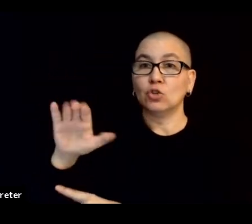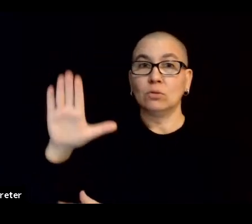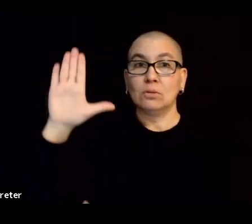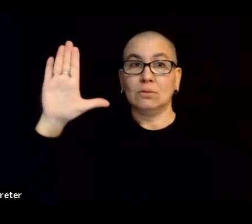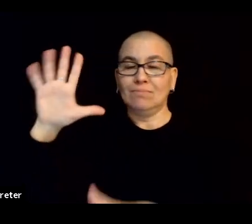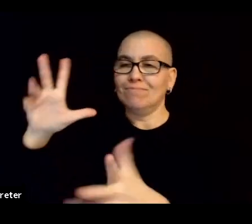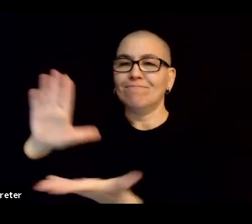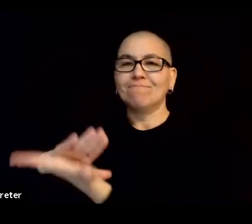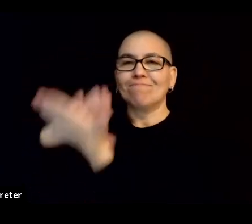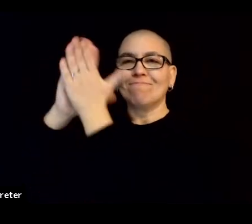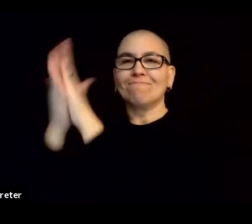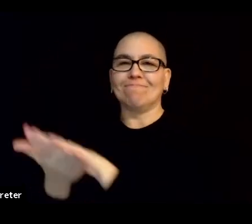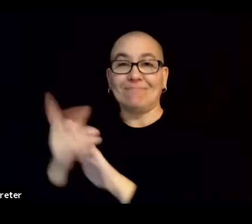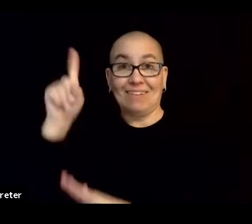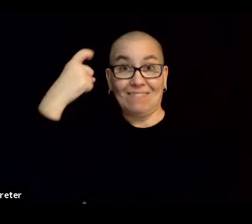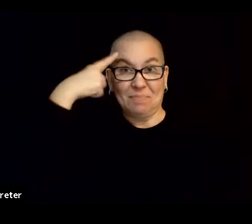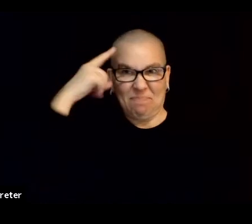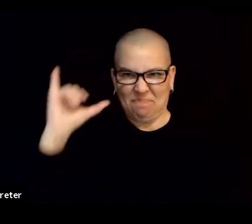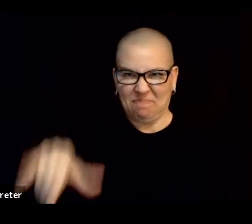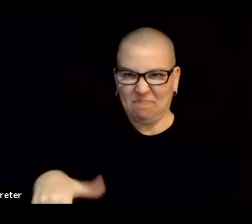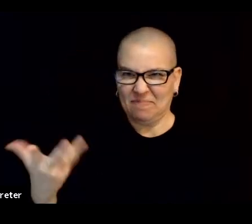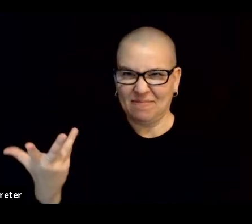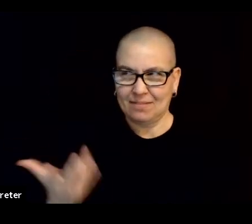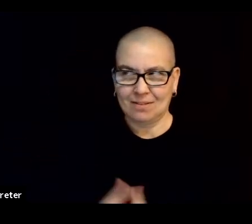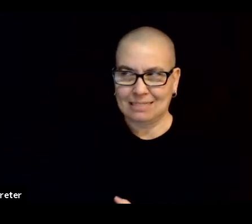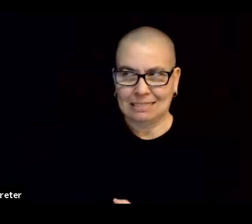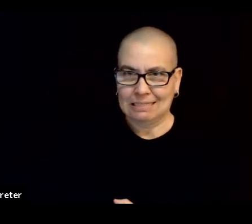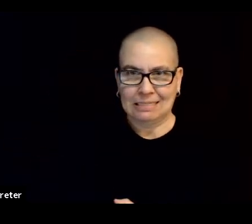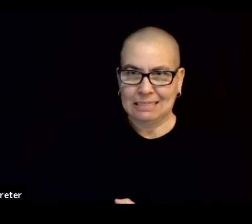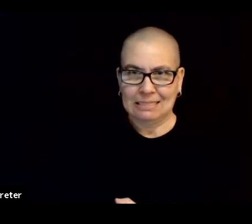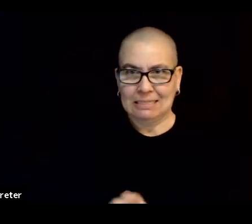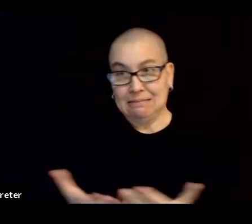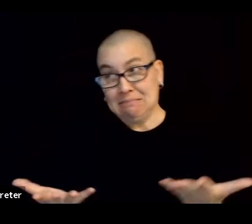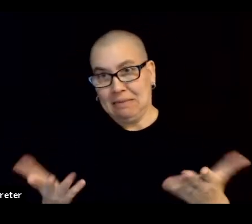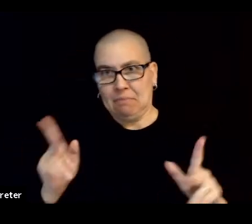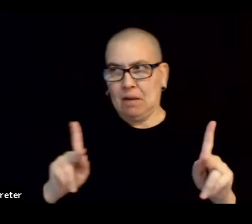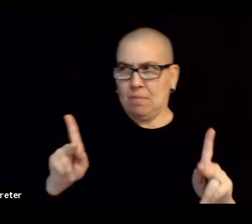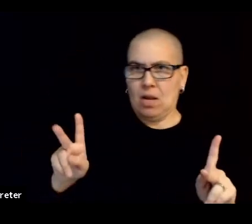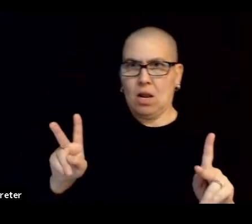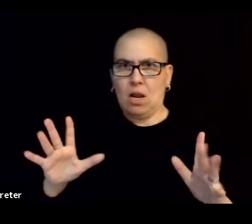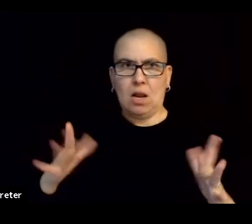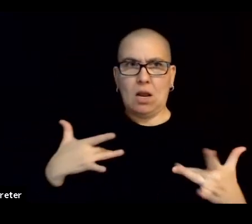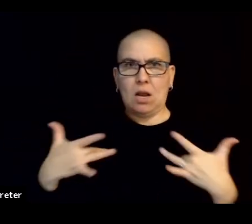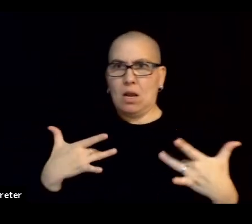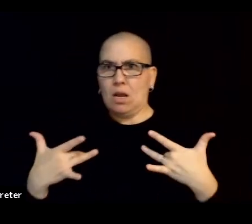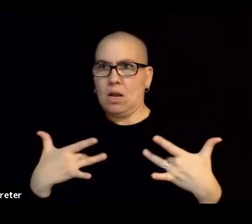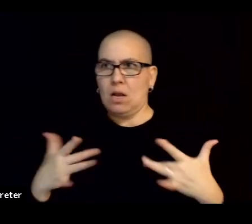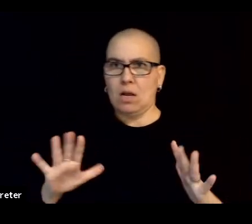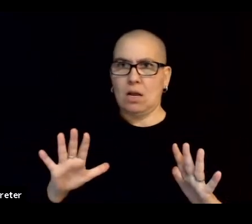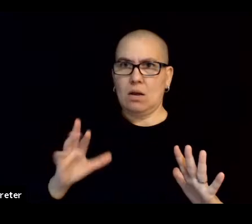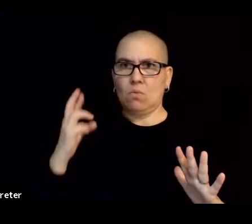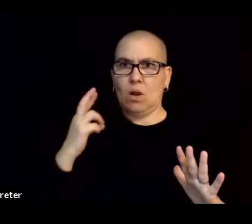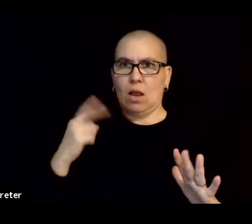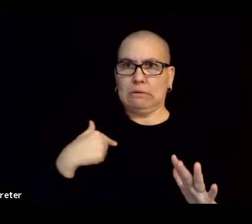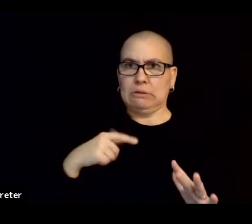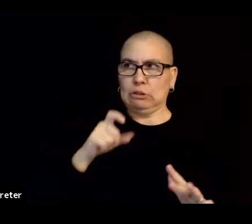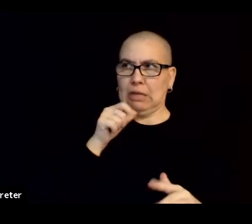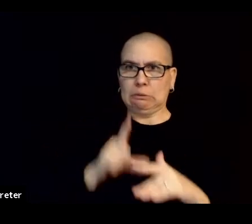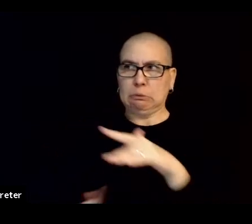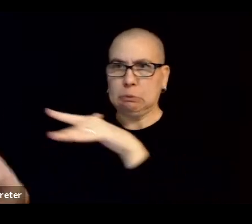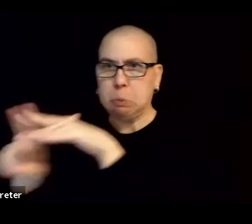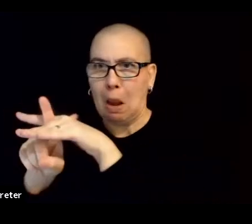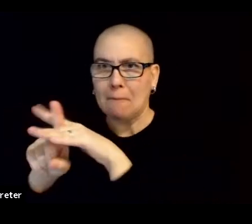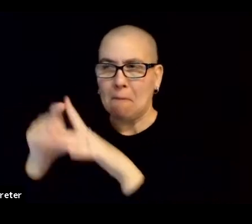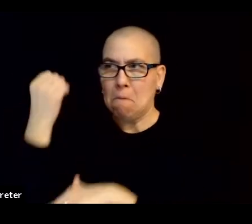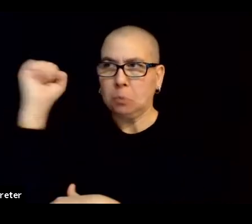radiotherapy. This treatment involves no needles, no cutting, no scarring, and it's very well covered by insurance. I chose SRT because I've had